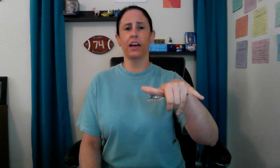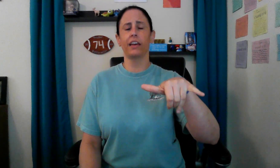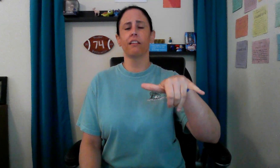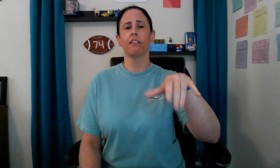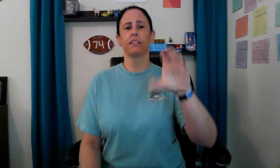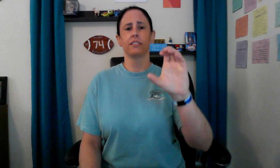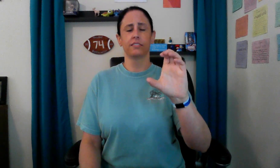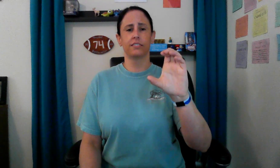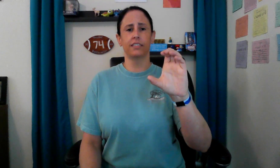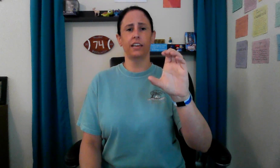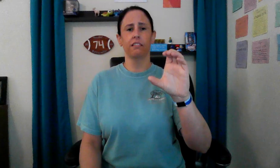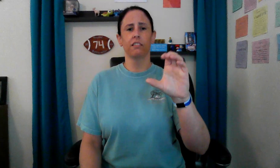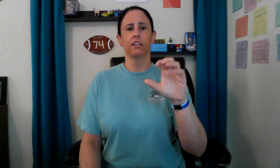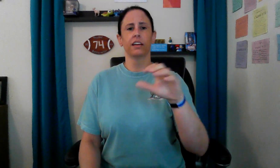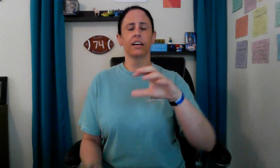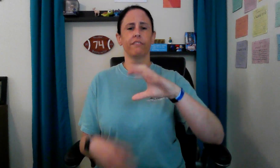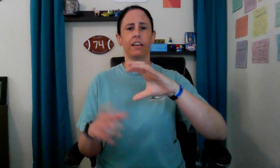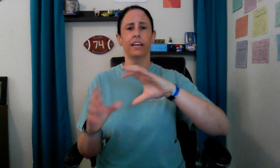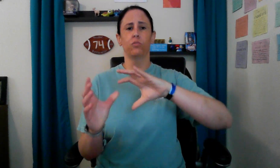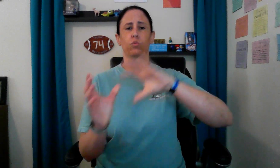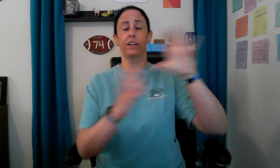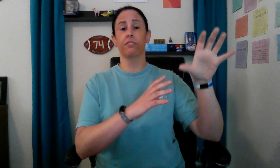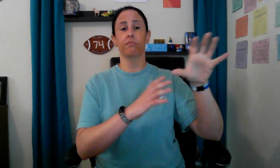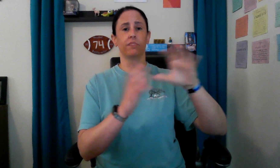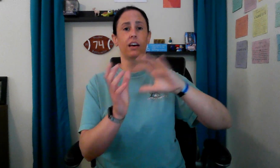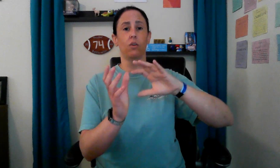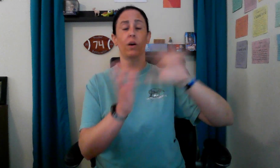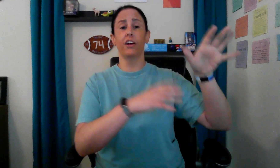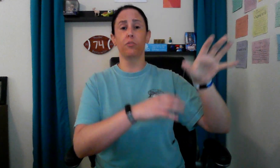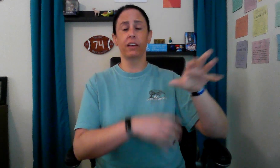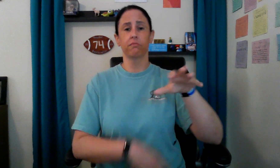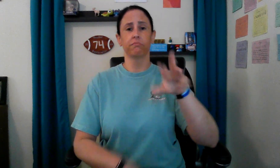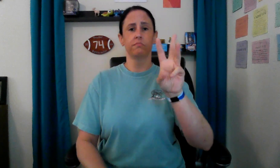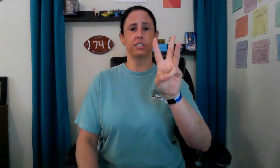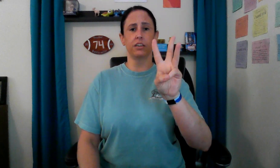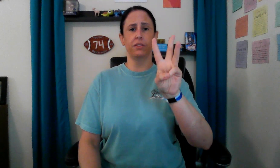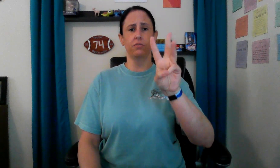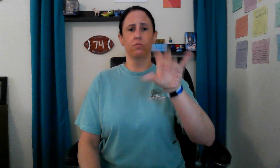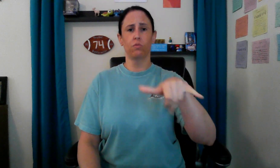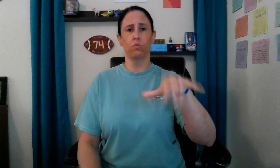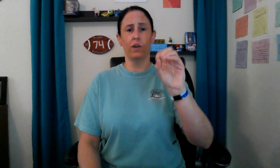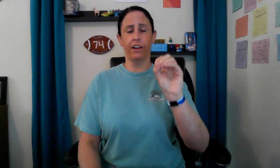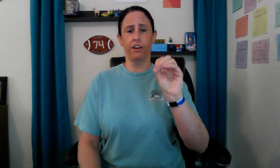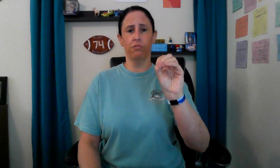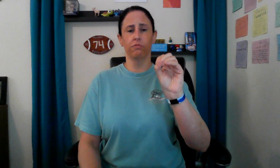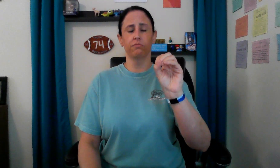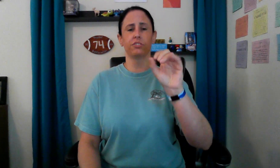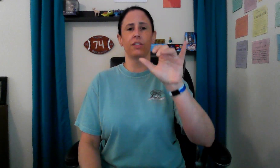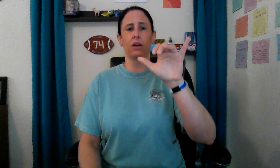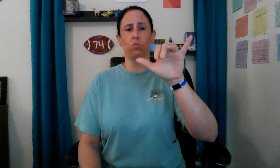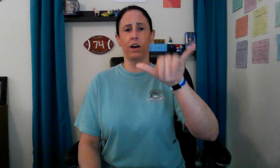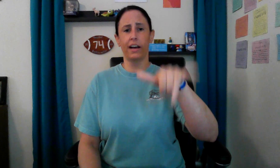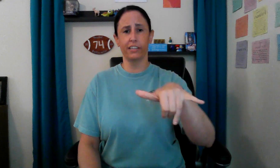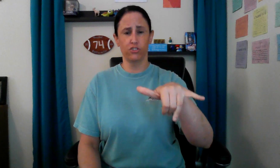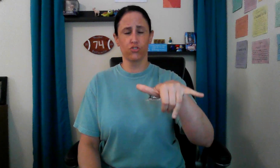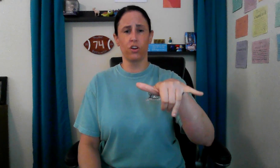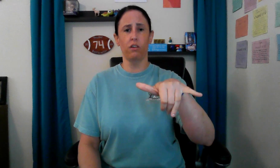Y, C. Kind of like with Wyoming, WYO. So that Y